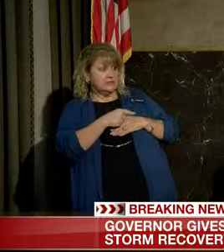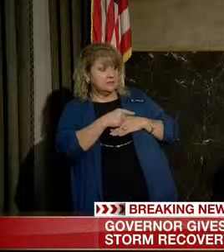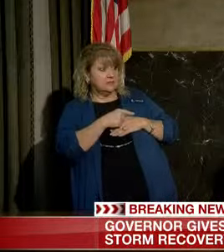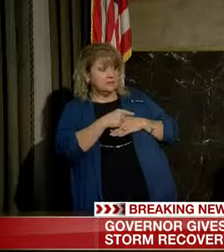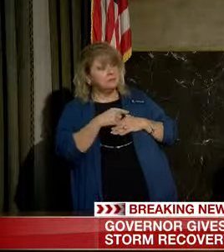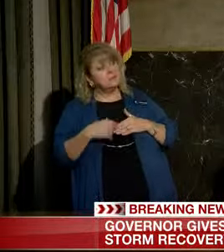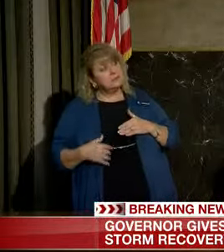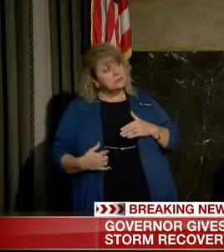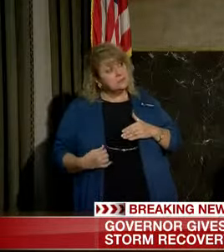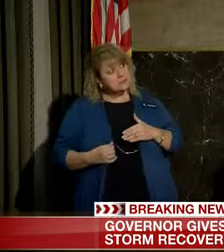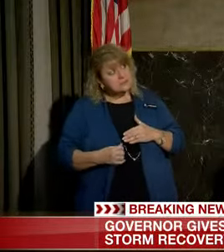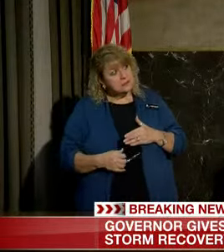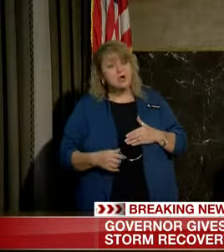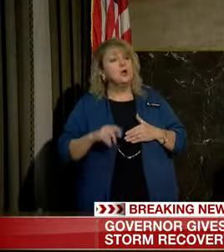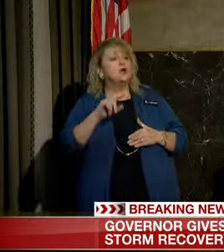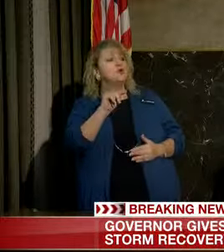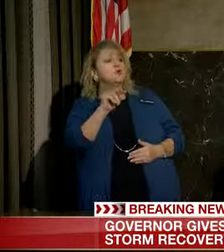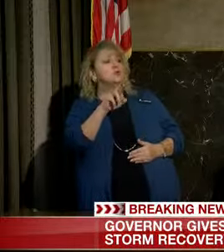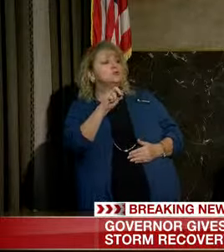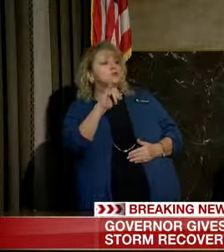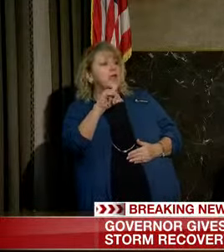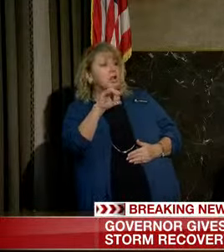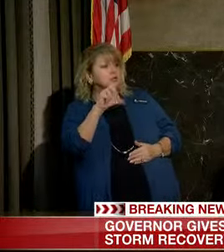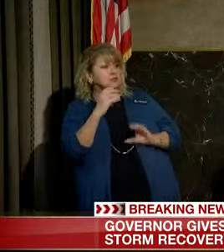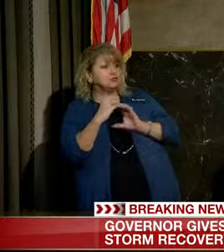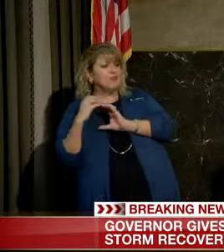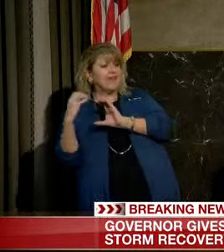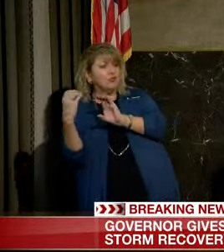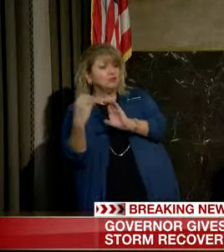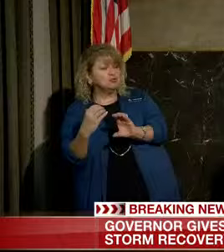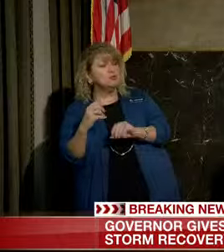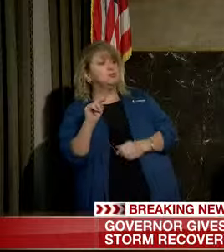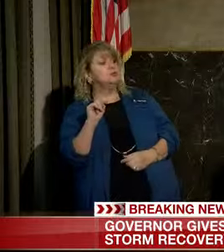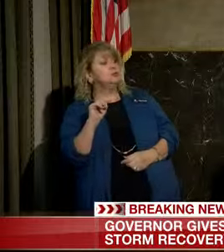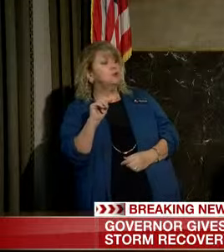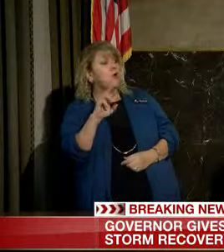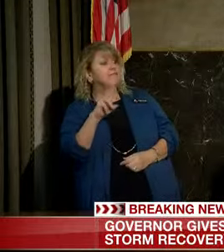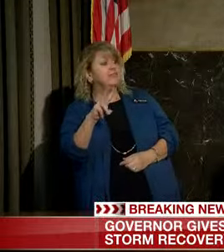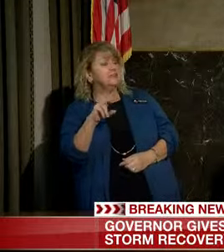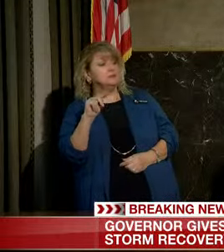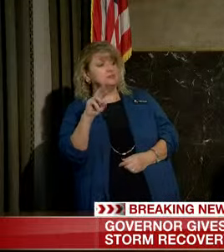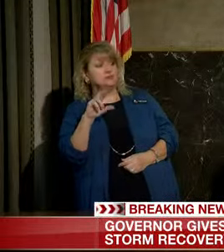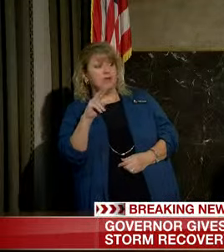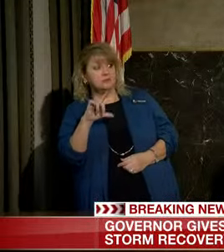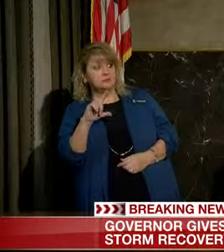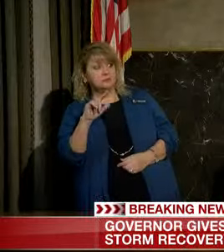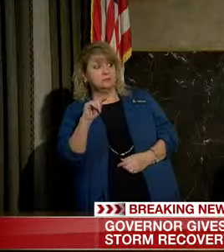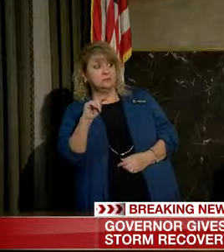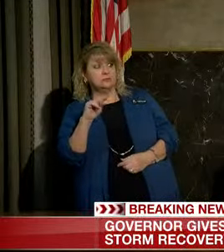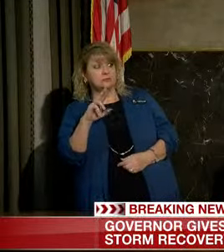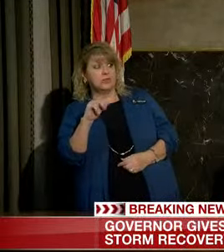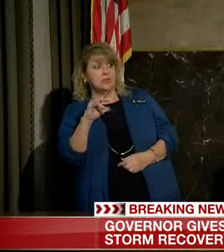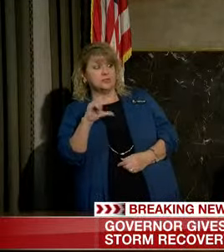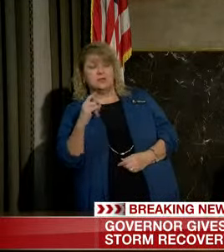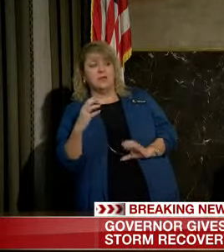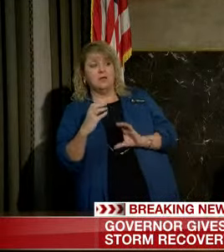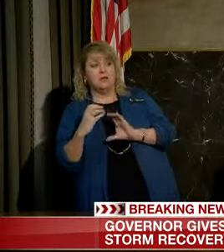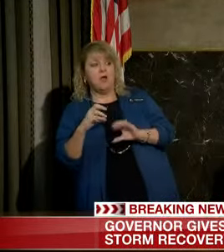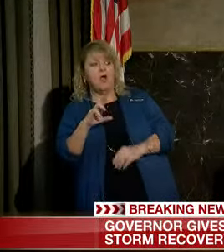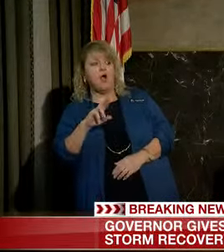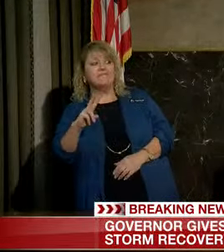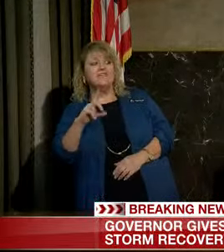trailers, like travel trailers and so forth. It gets a little bit complicated because travel trailers